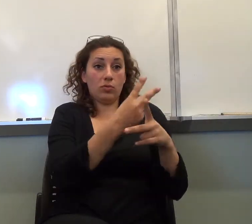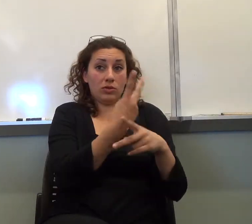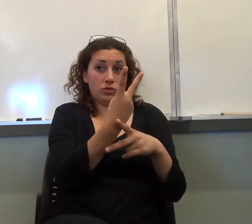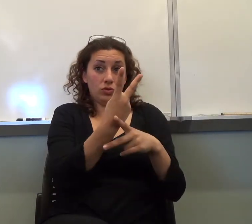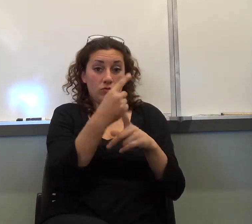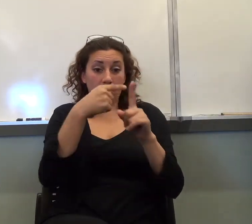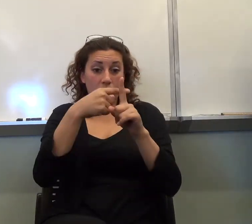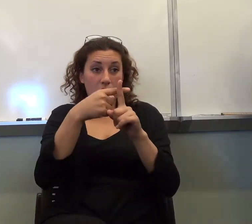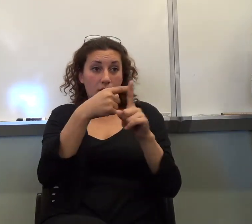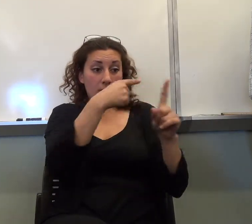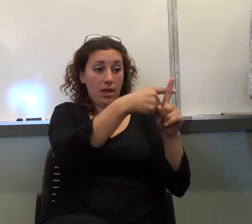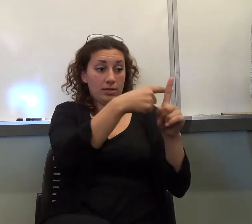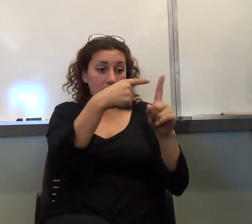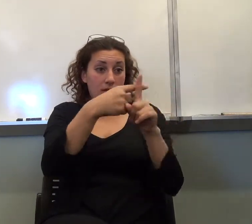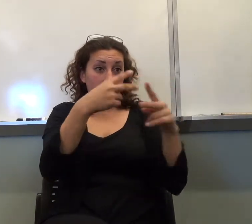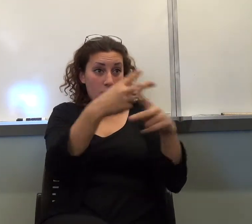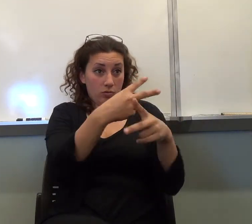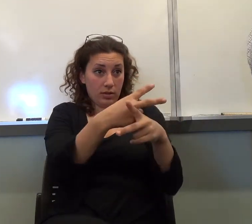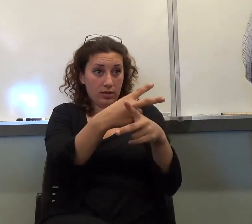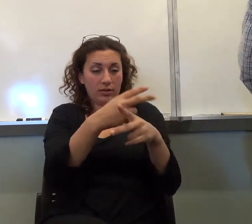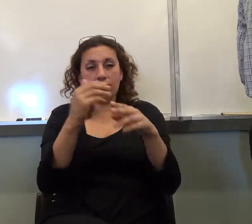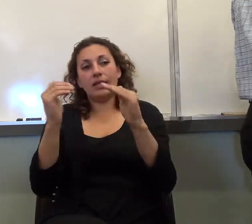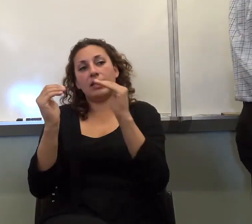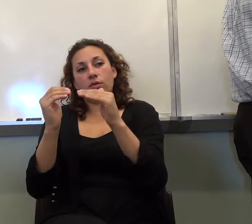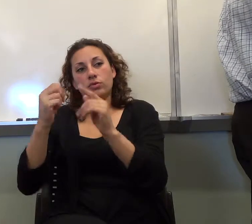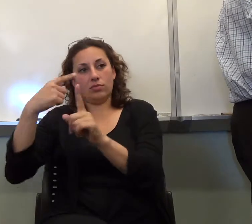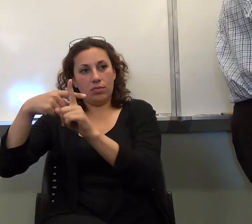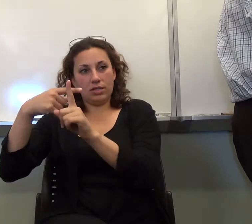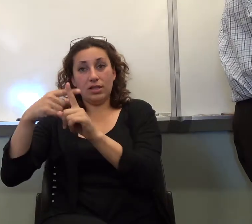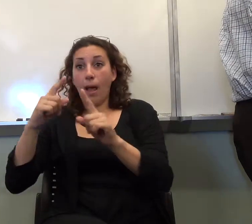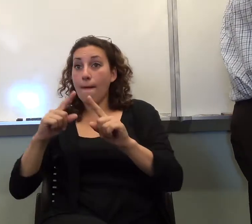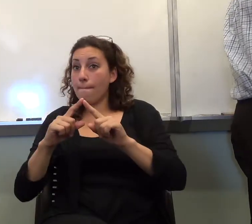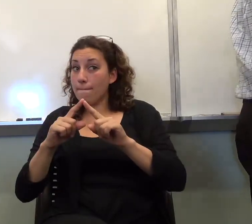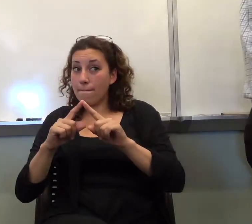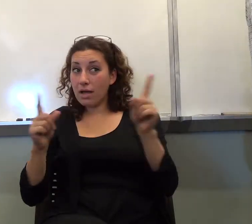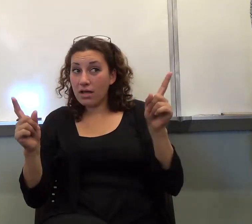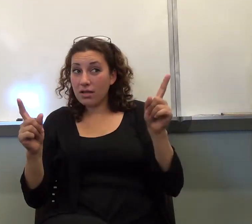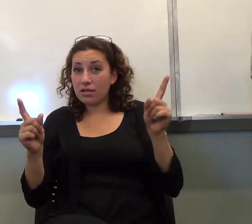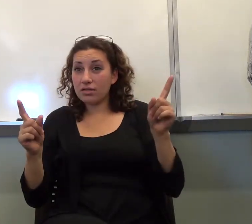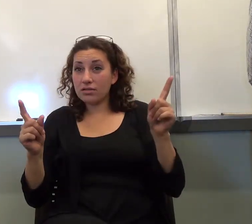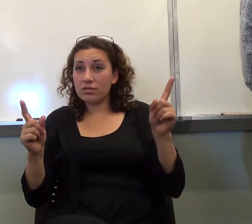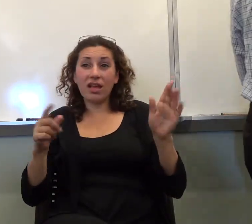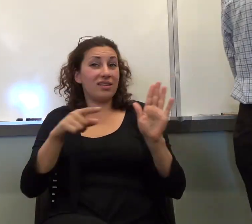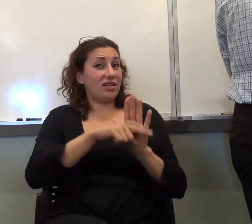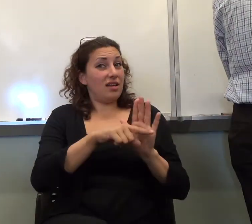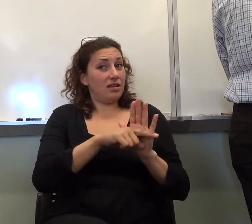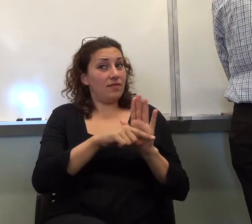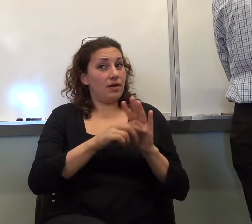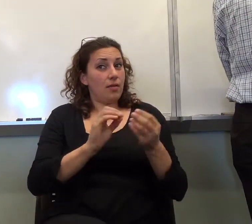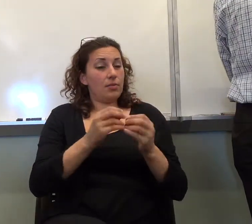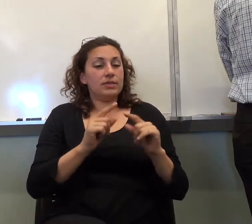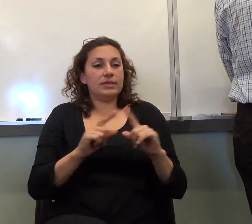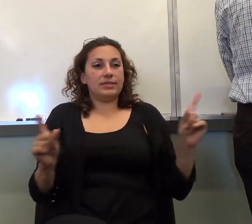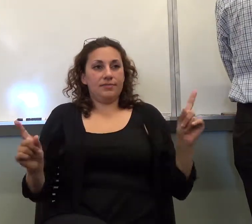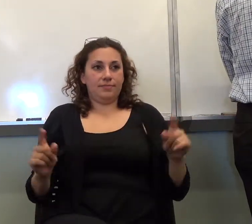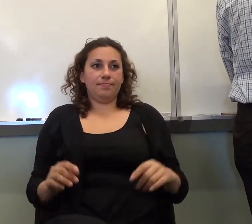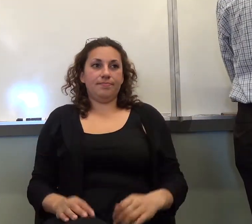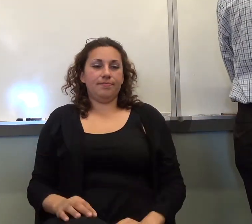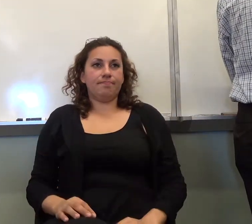positive. Okay. Strangely enough, we can even use that when we're talking about negatives. Suppose we have 2 times